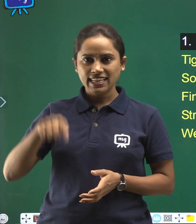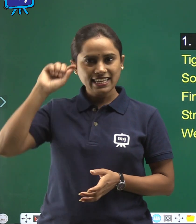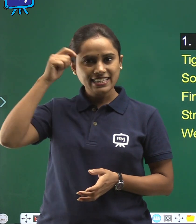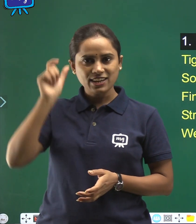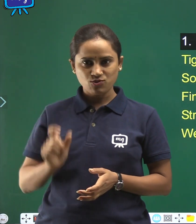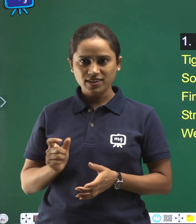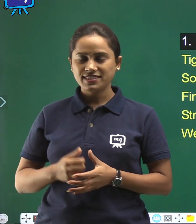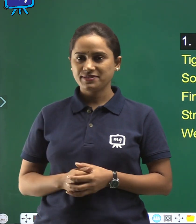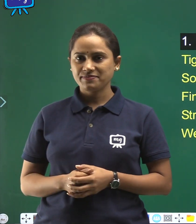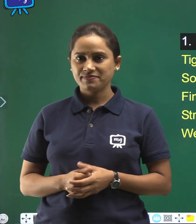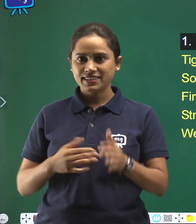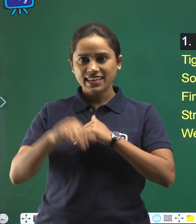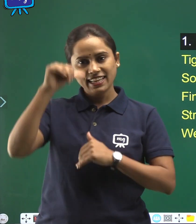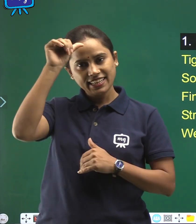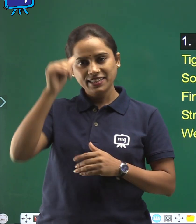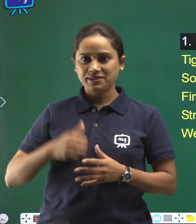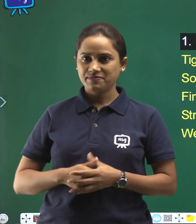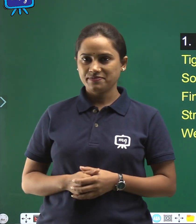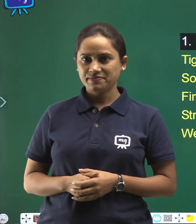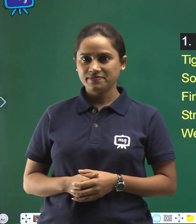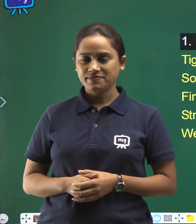English words in Hindi.